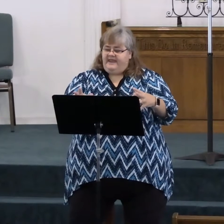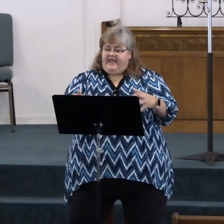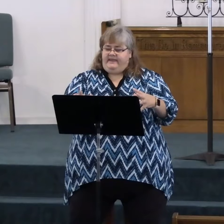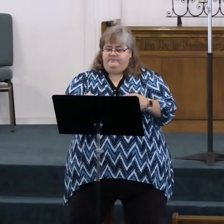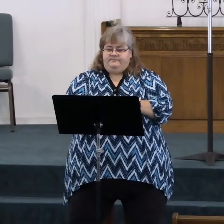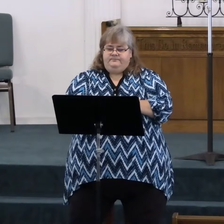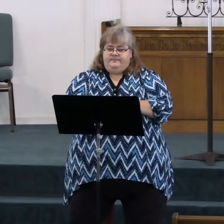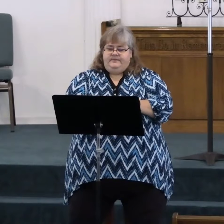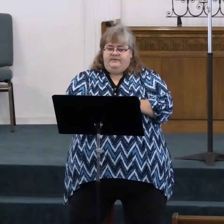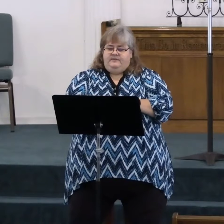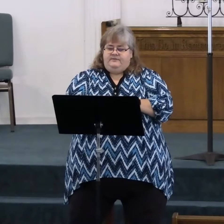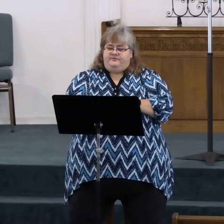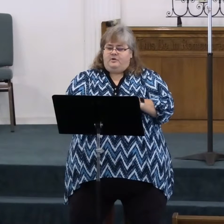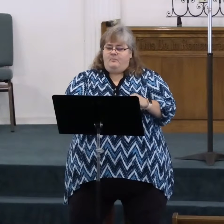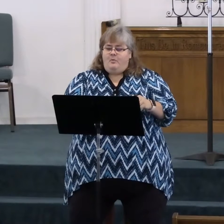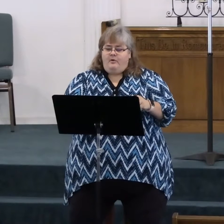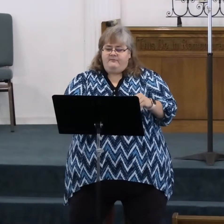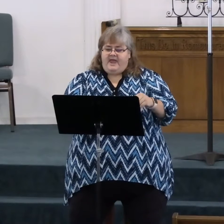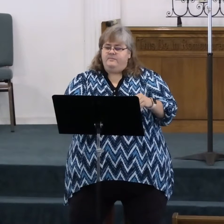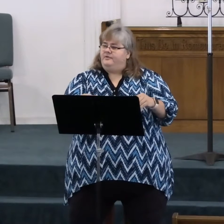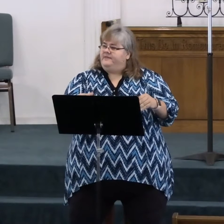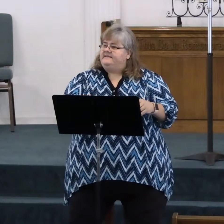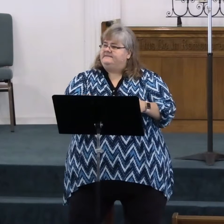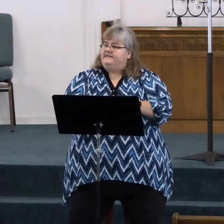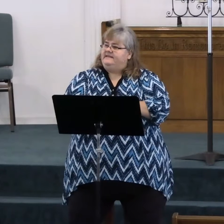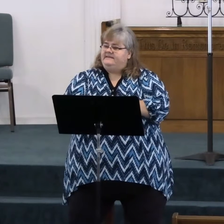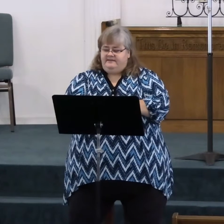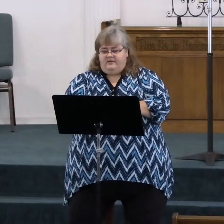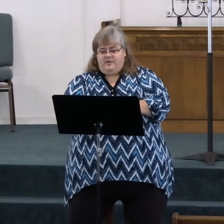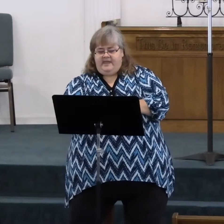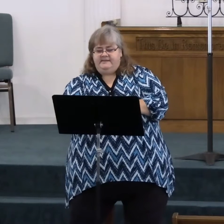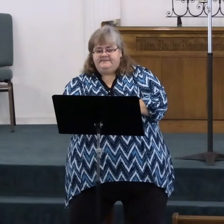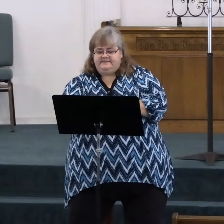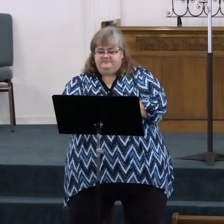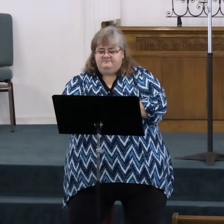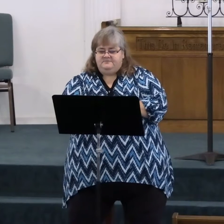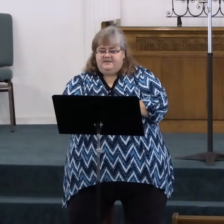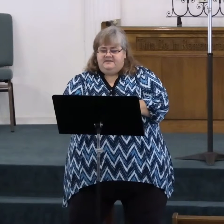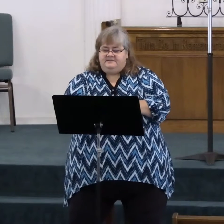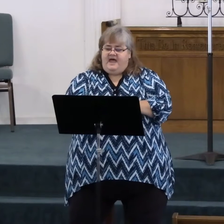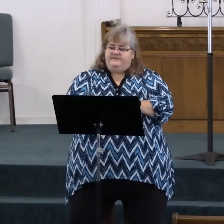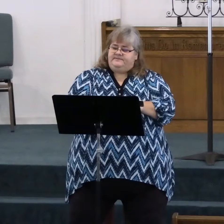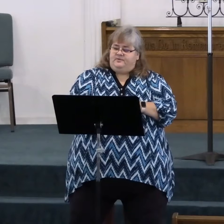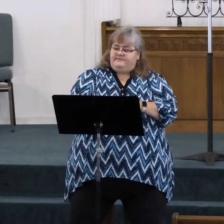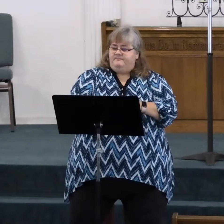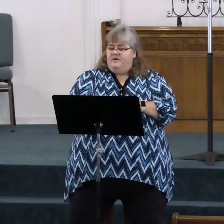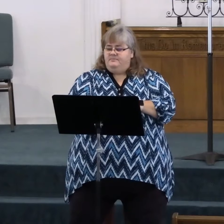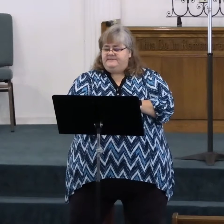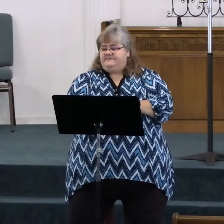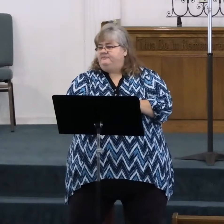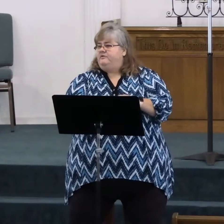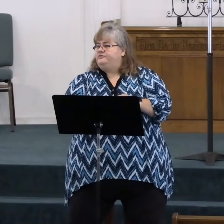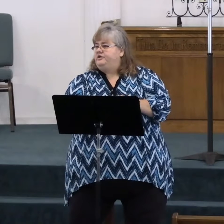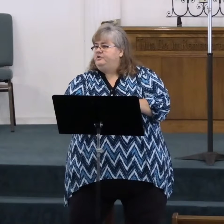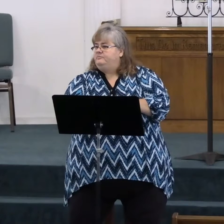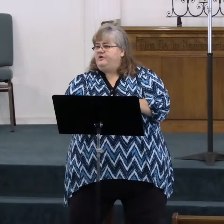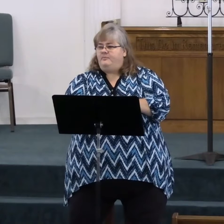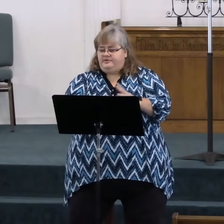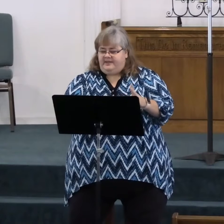today. That there are more valuable things than Indian arrowheads, dinosaurs, and mummies found in tombs all put